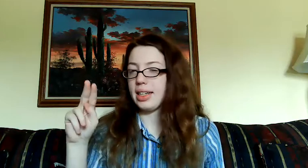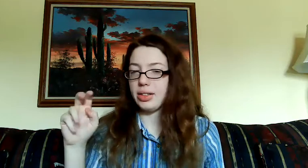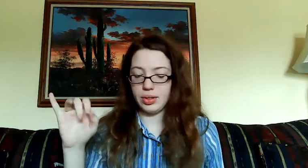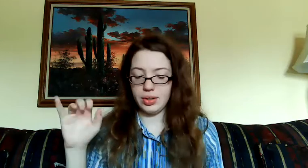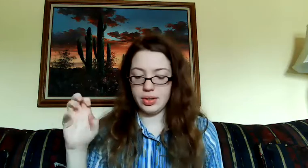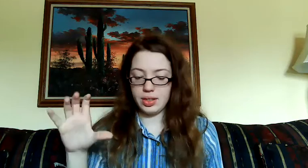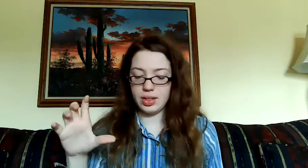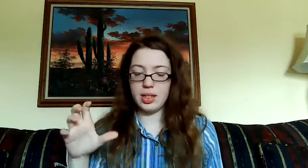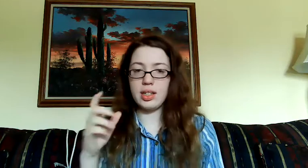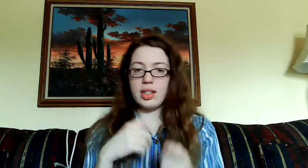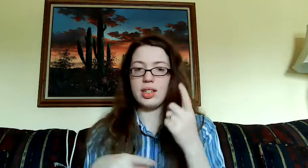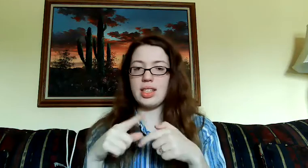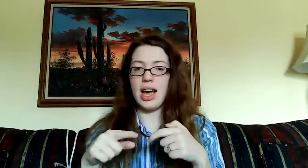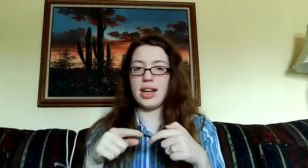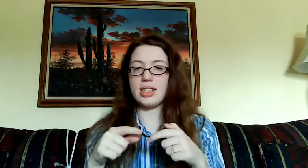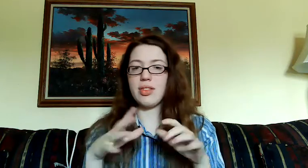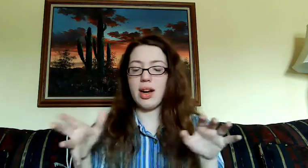technical signs for objects.